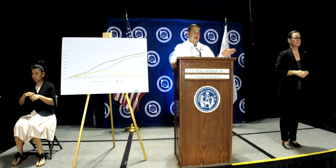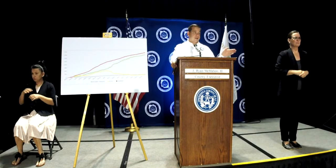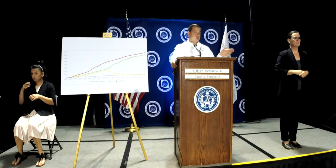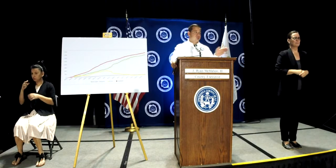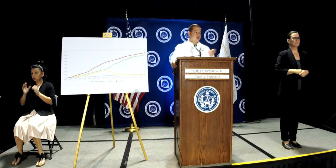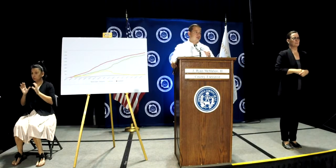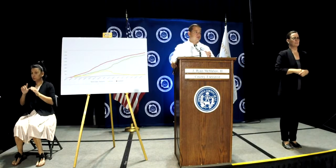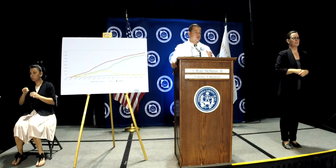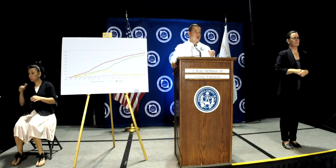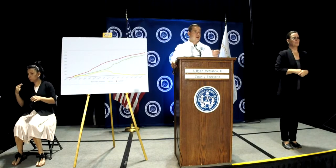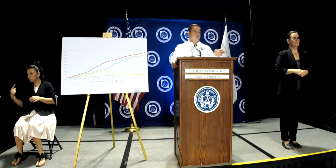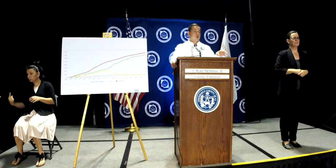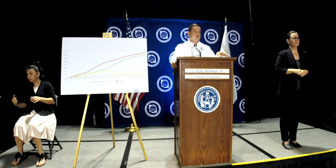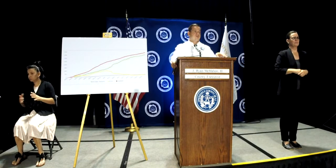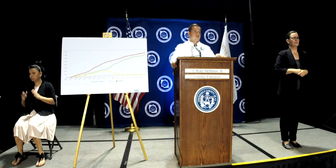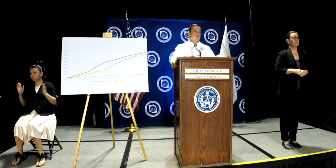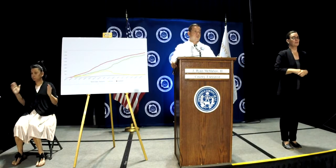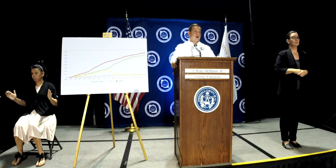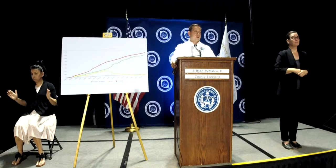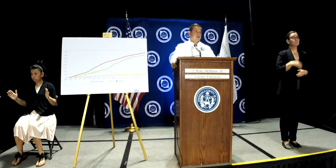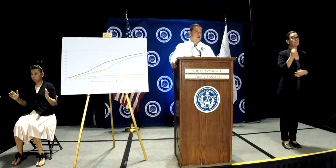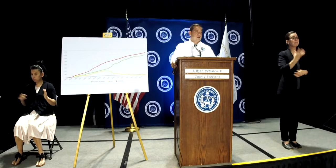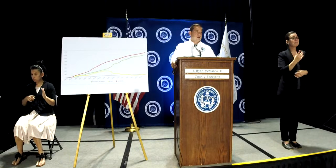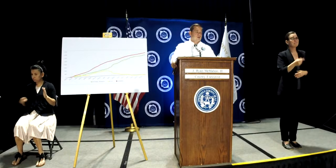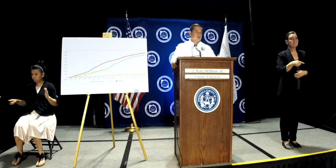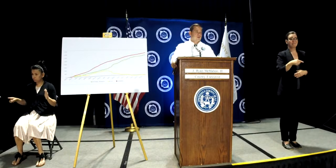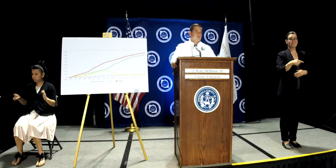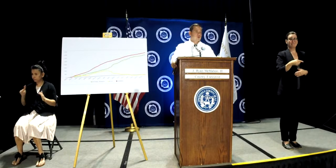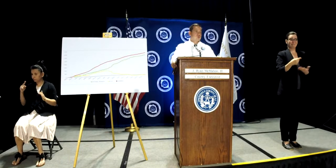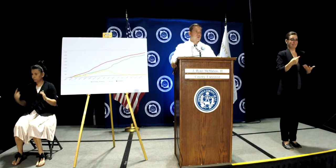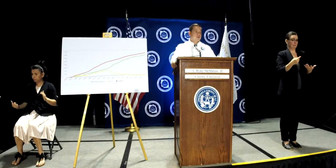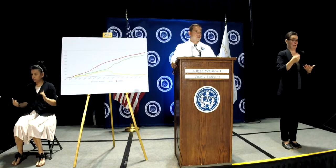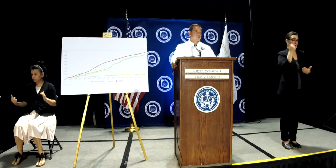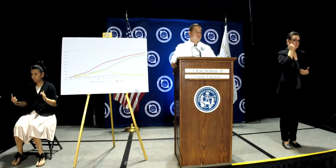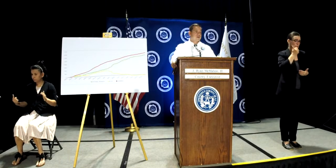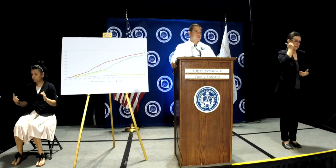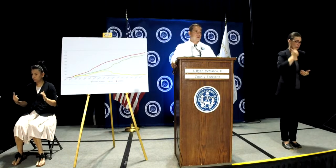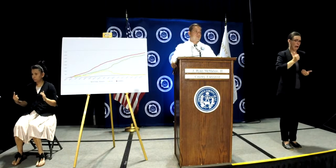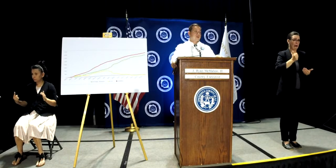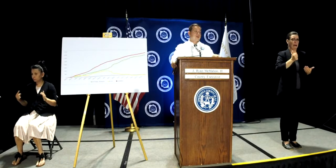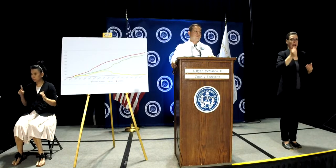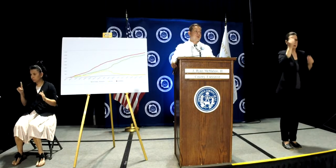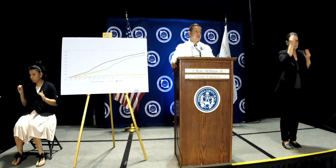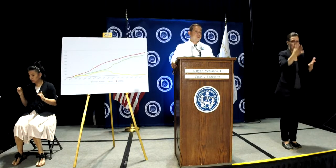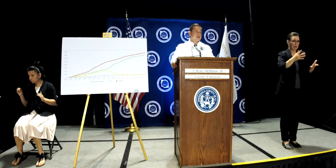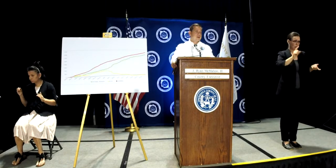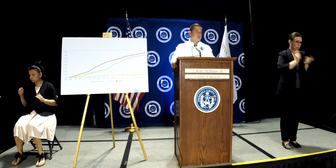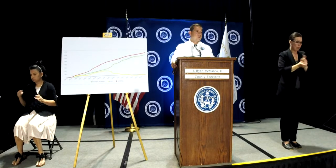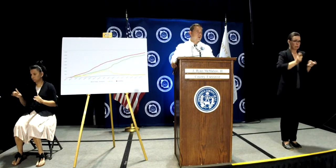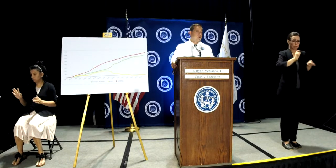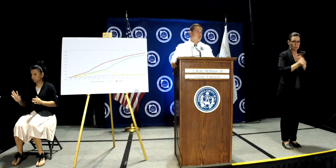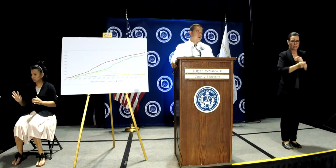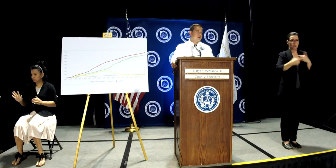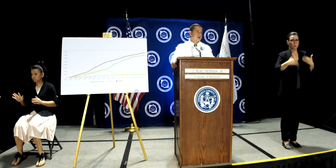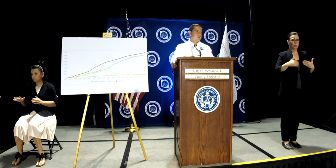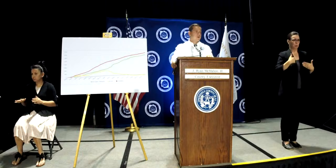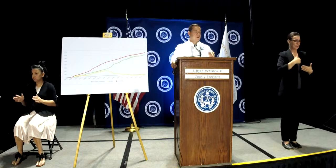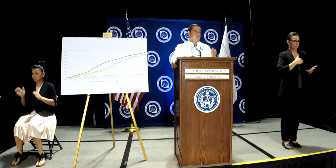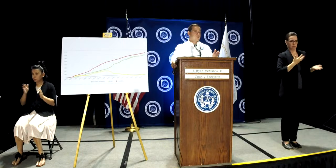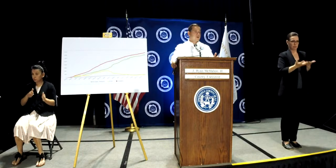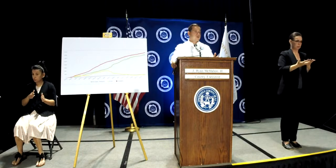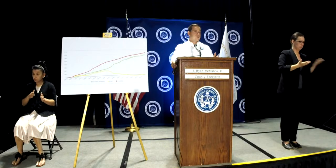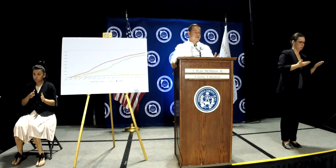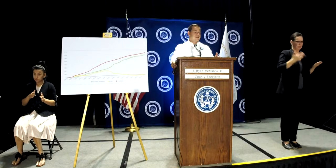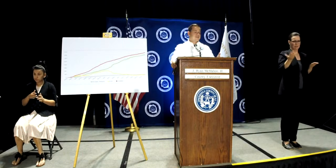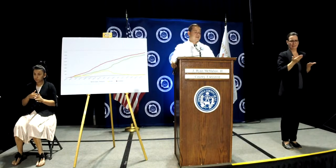again, a lot can change, but if you think about it, the most risk of kids coming in and bringing it in would be right when they came.